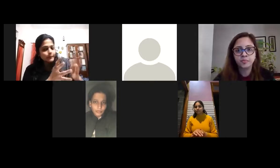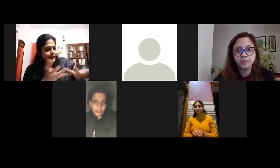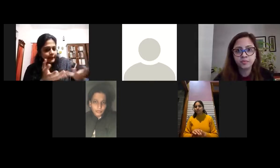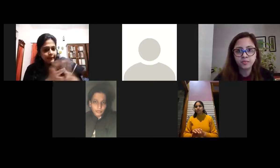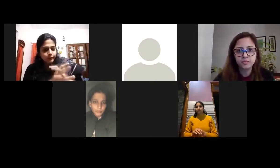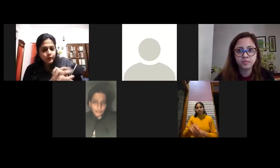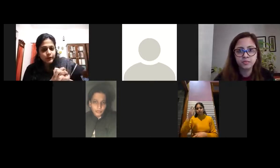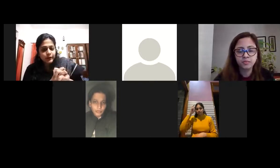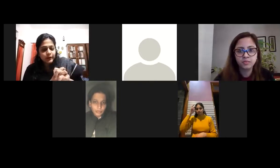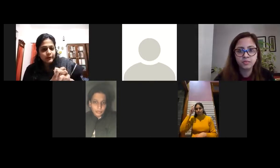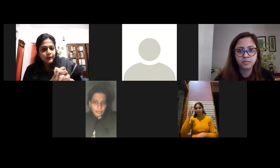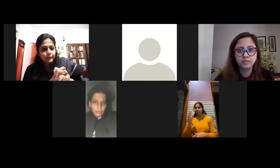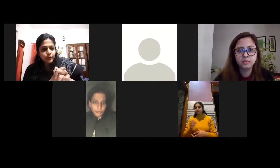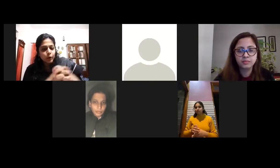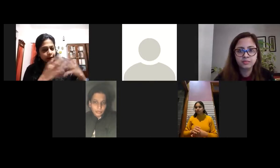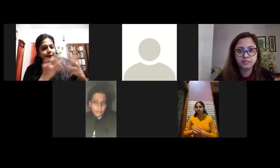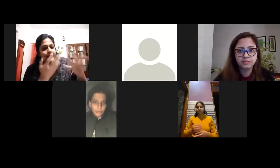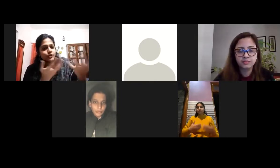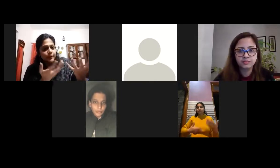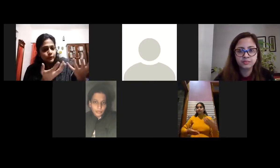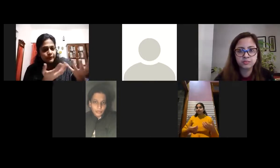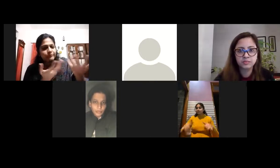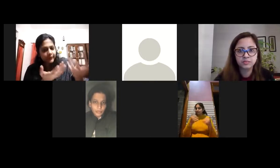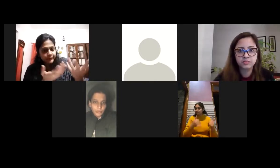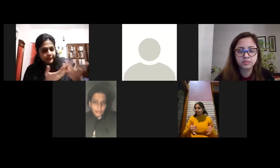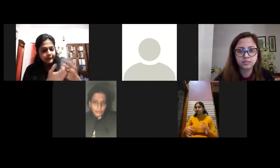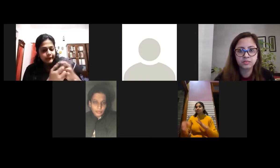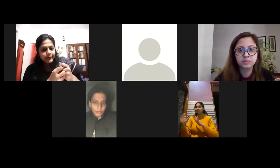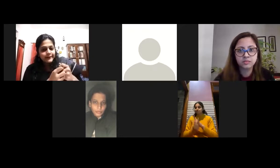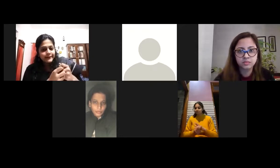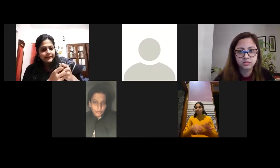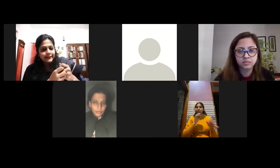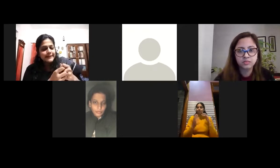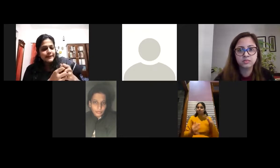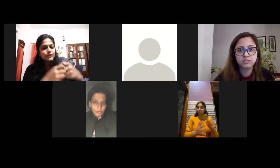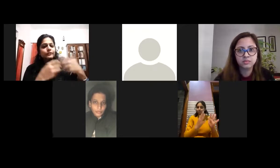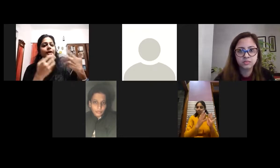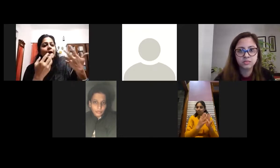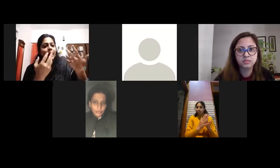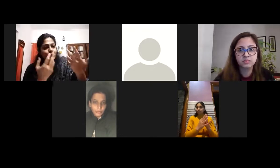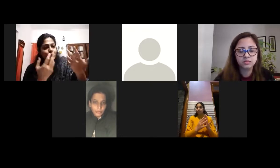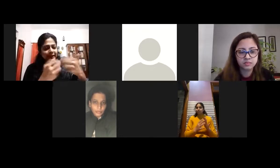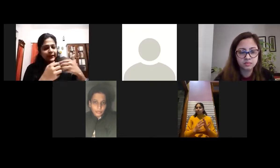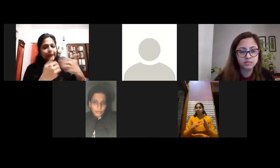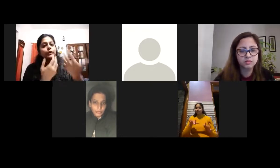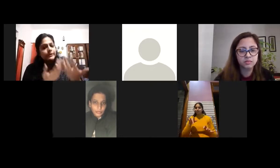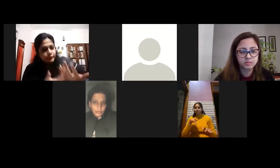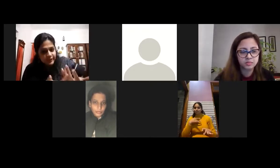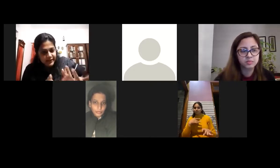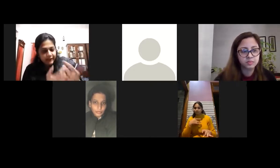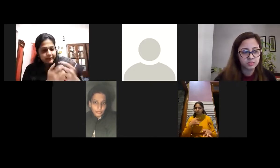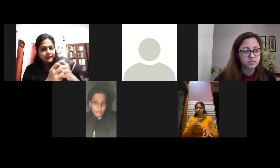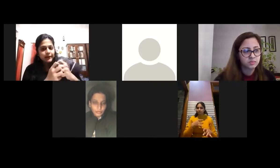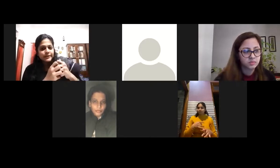other query, of course, playing again with your engagement with fire. right? In the sense of how it's invocative